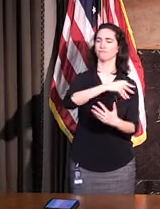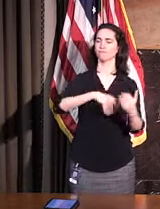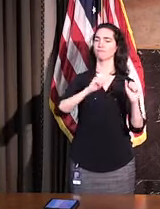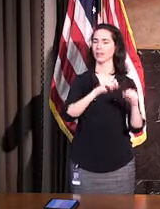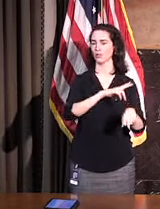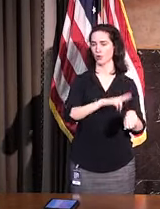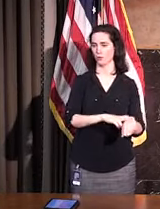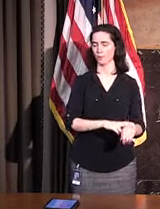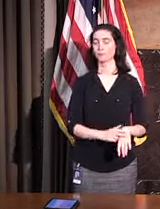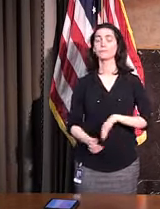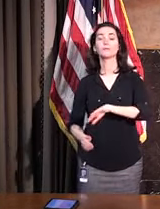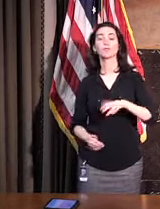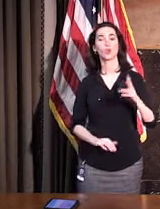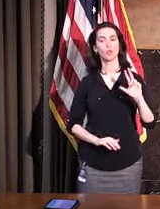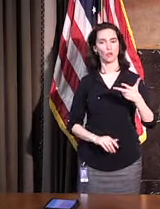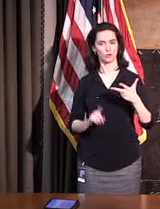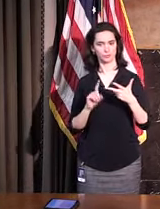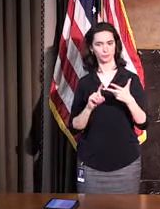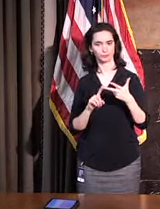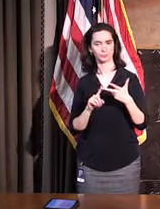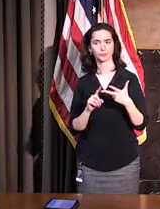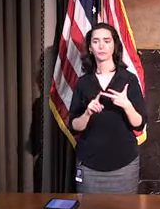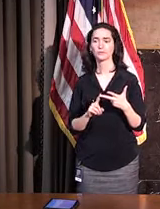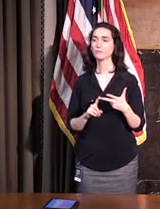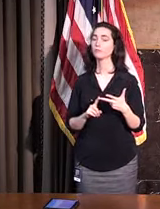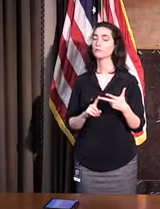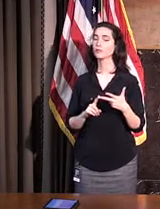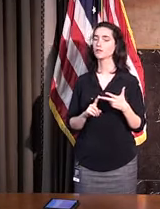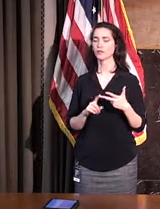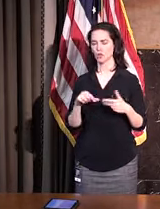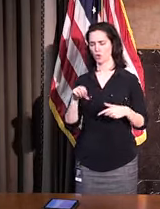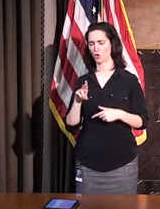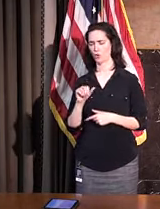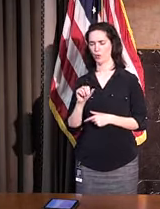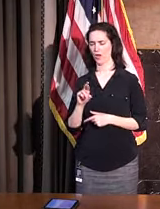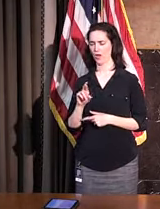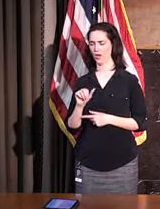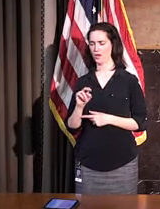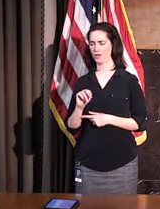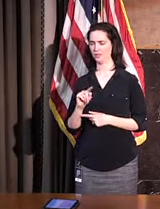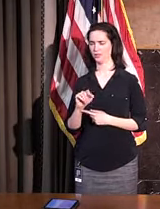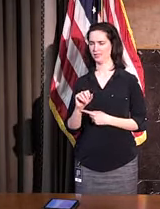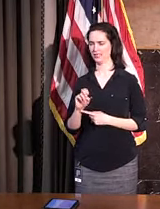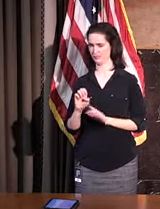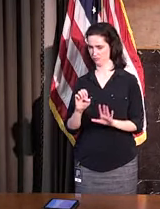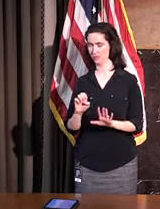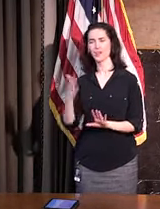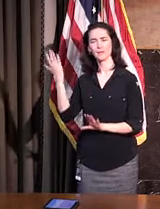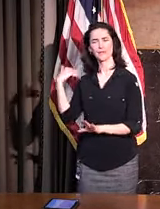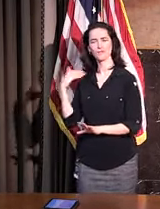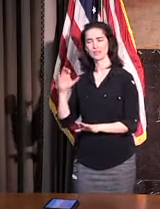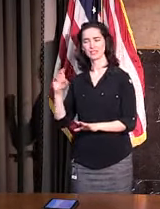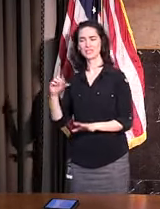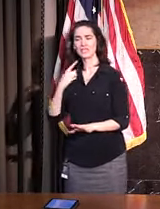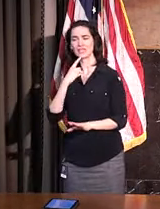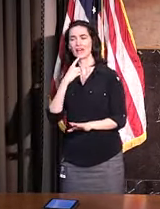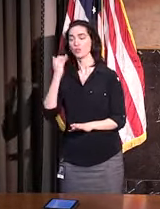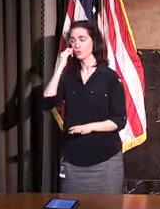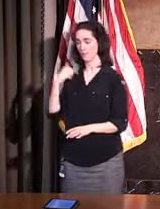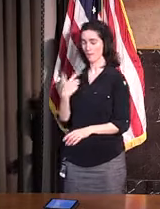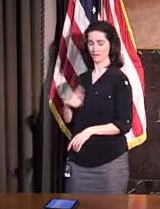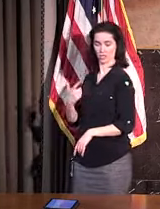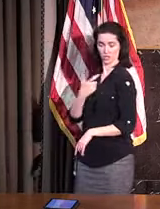quarantine. Previously, up until yesterday, the CDC advised that people who are fully vaccinated, should they come in